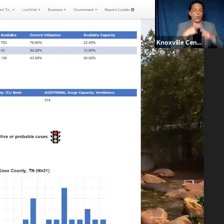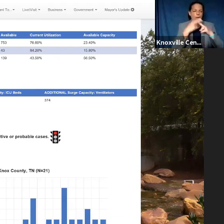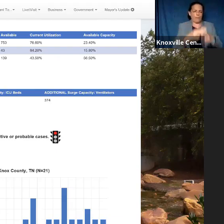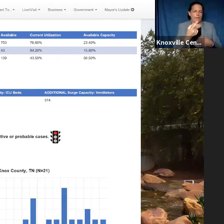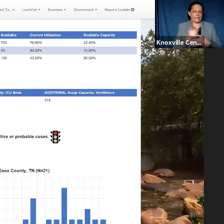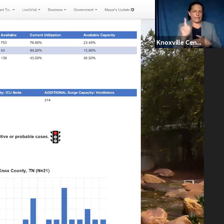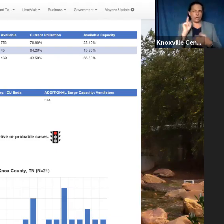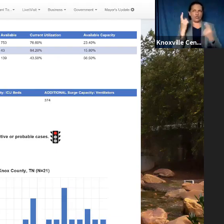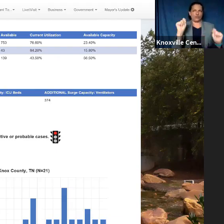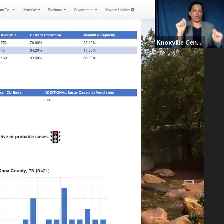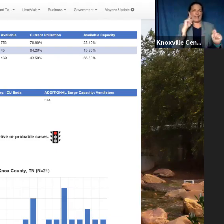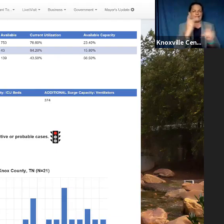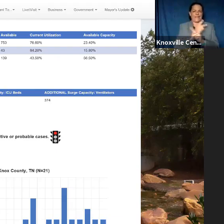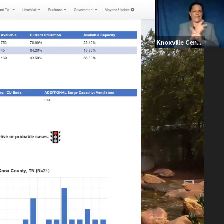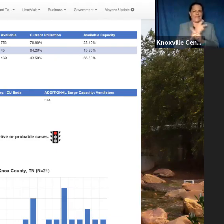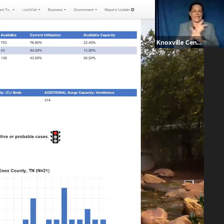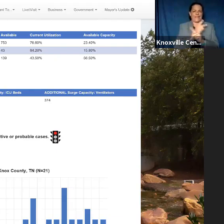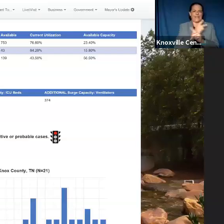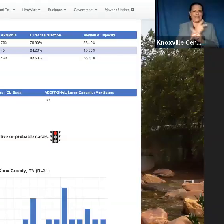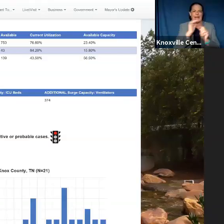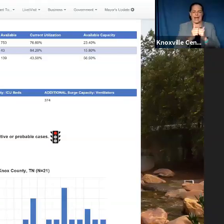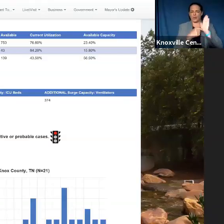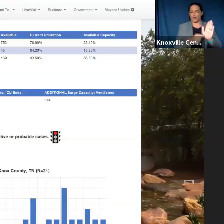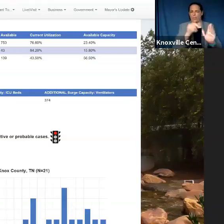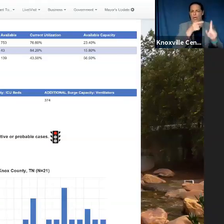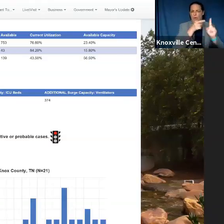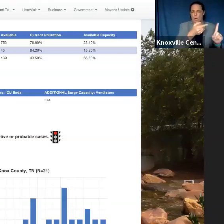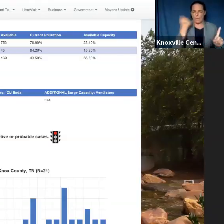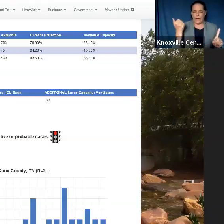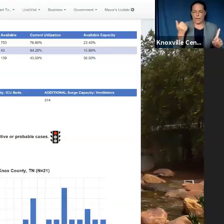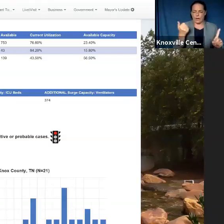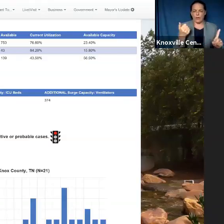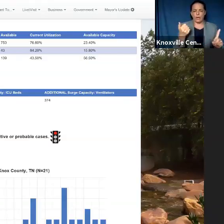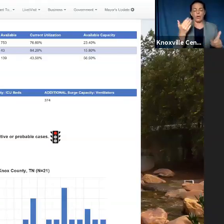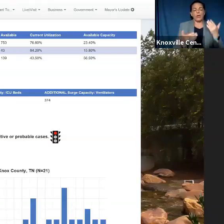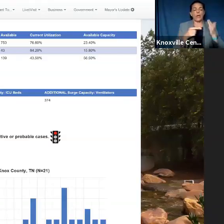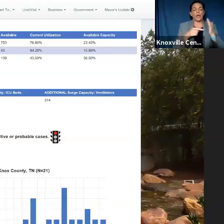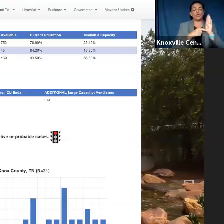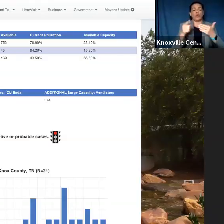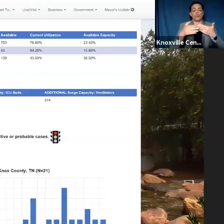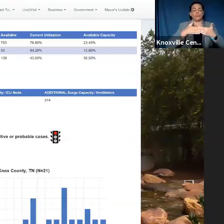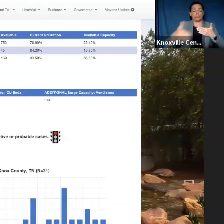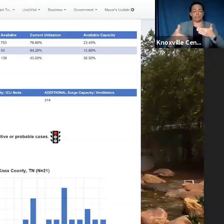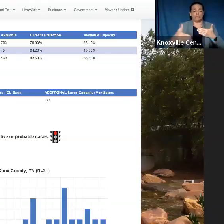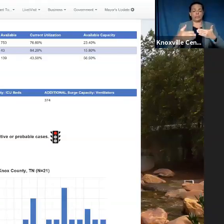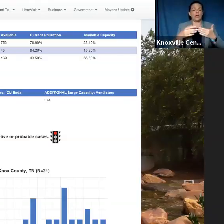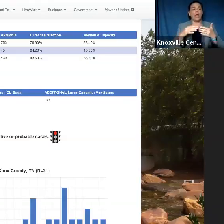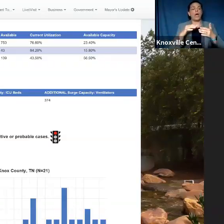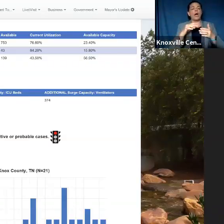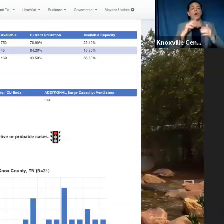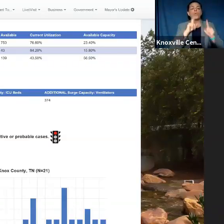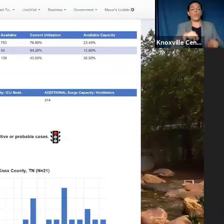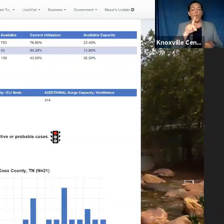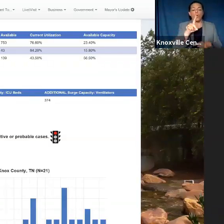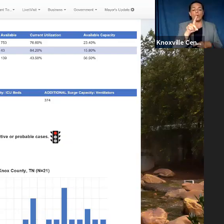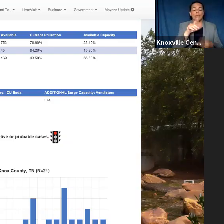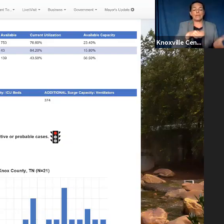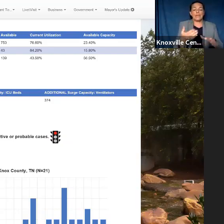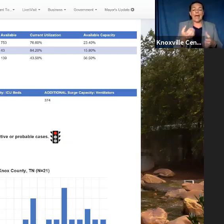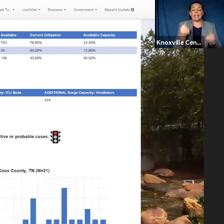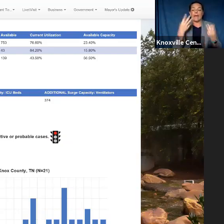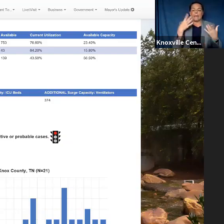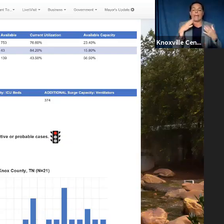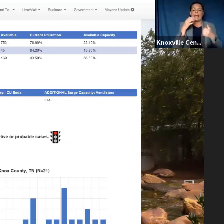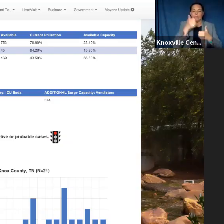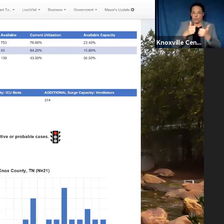new way to represent this benchmark. Moving forward, we will use a graph that shows the reported deaths of Knox County residents by date. This